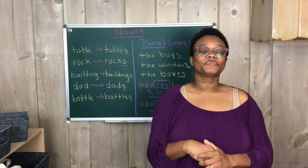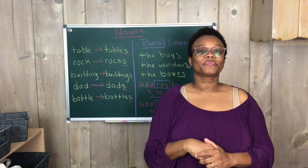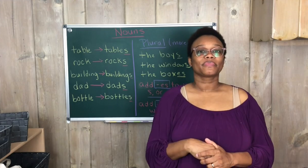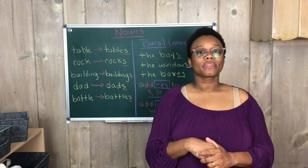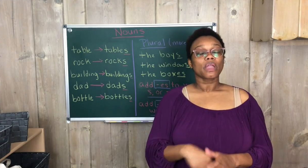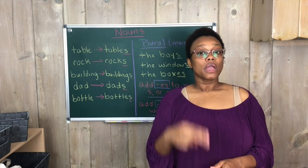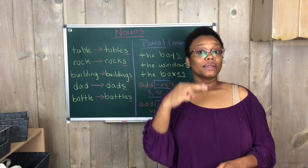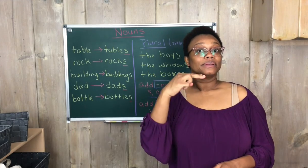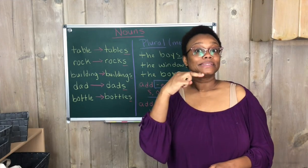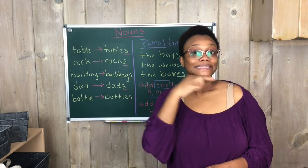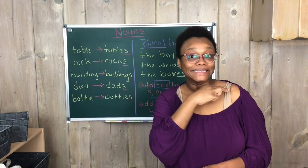So let's review.